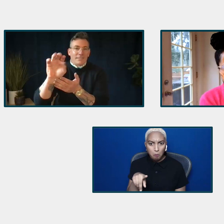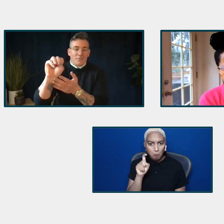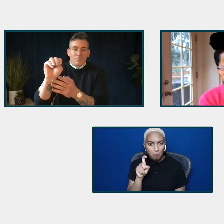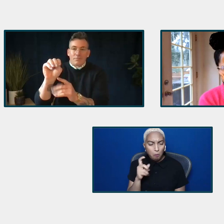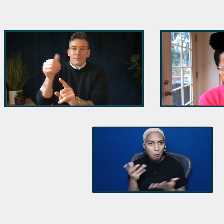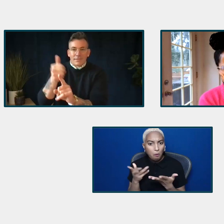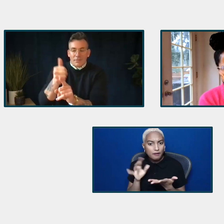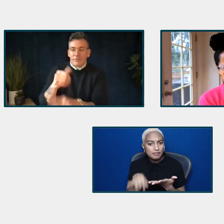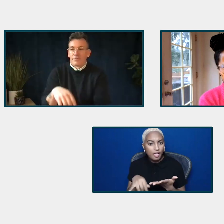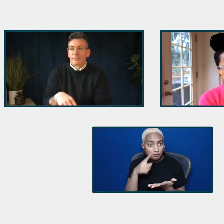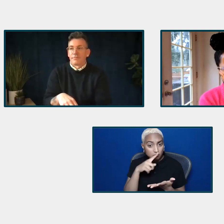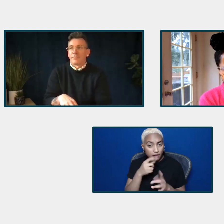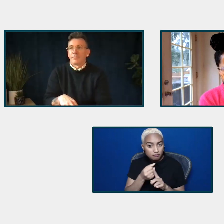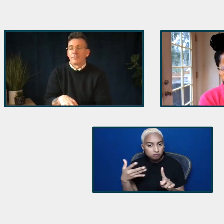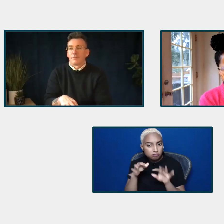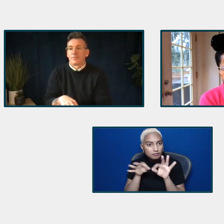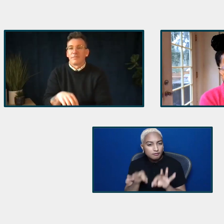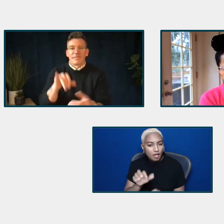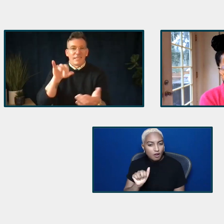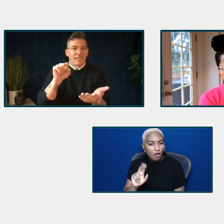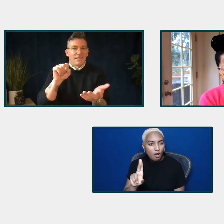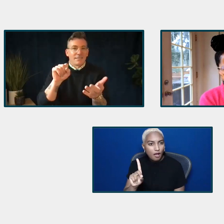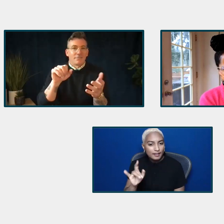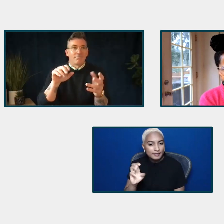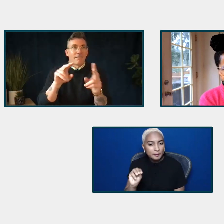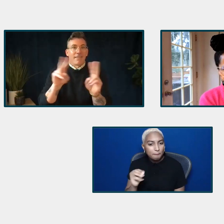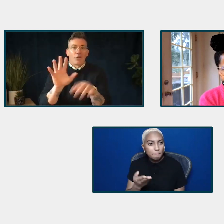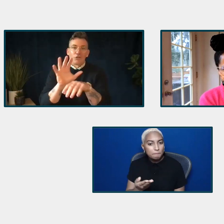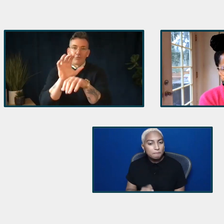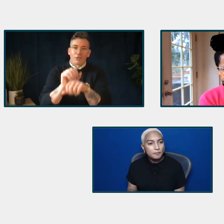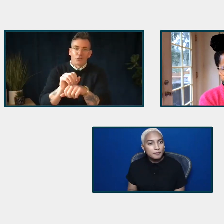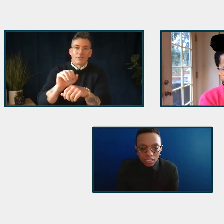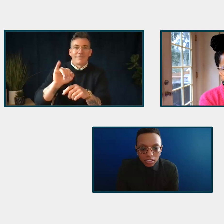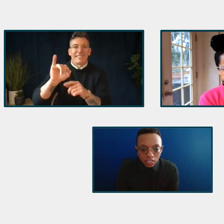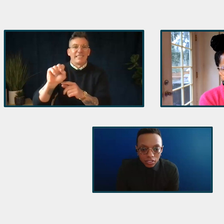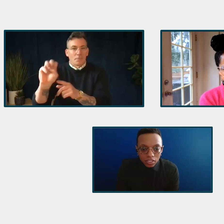Yes, autism. What is autism?